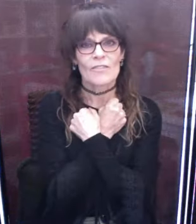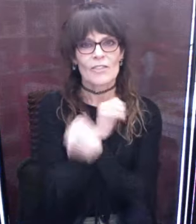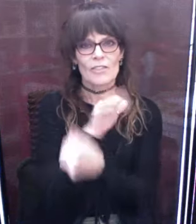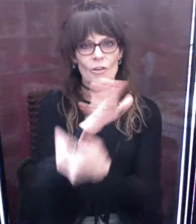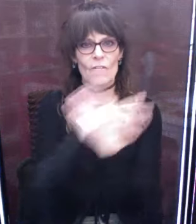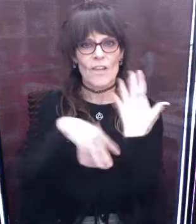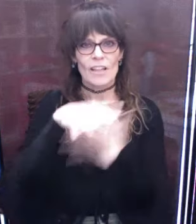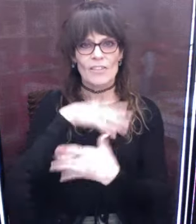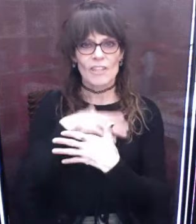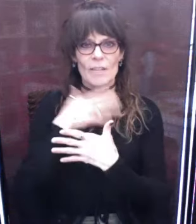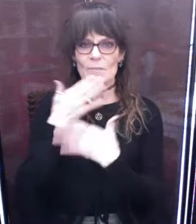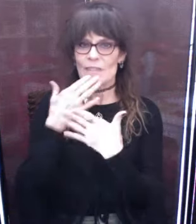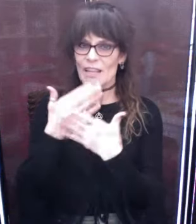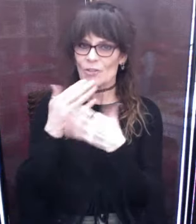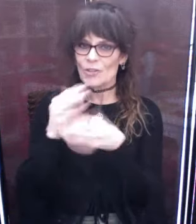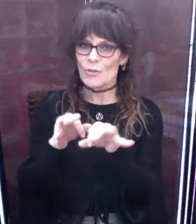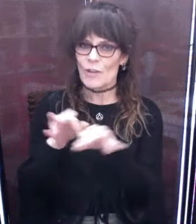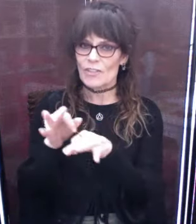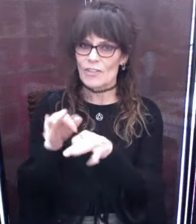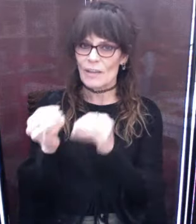some simple directions that I've been given to follow,